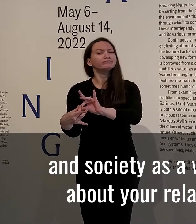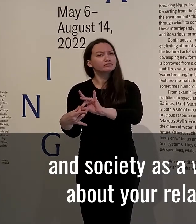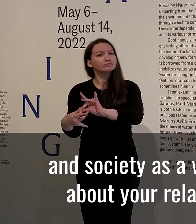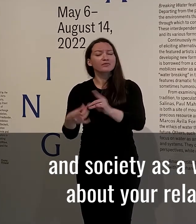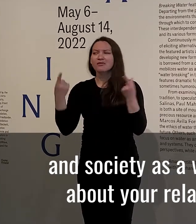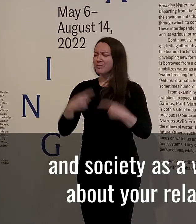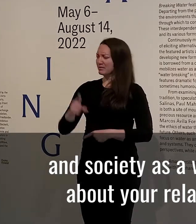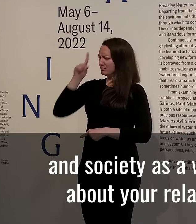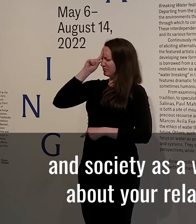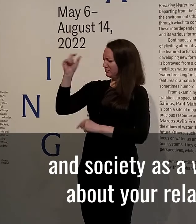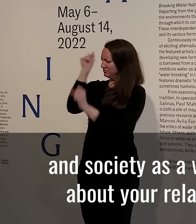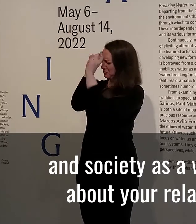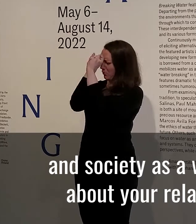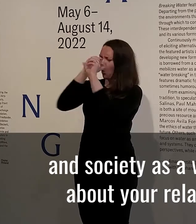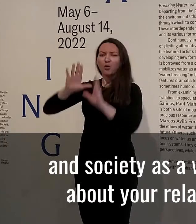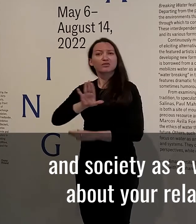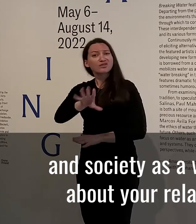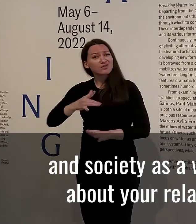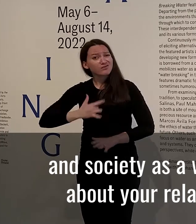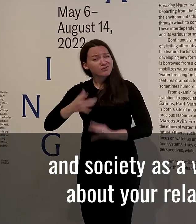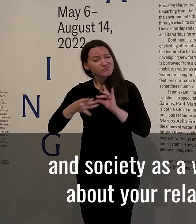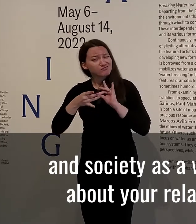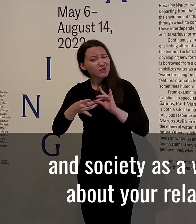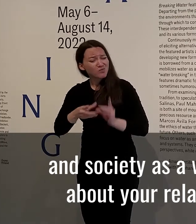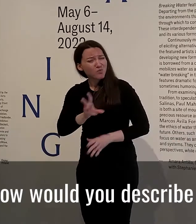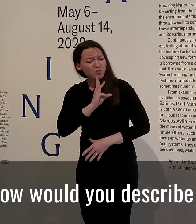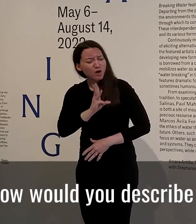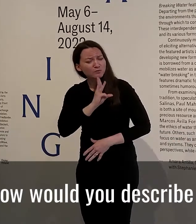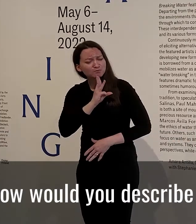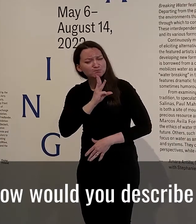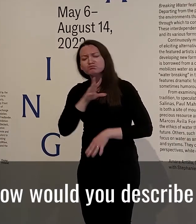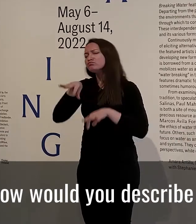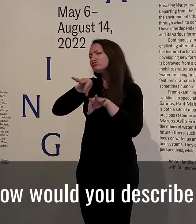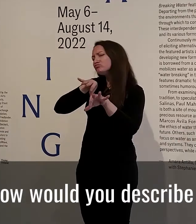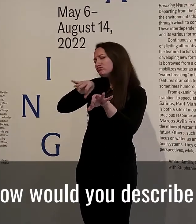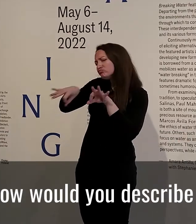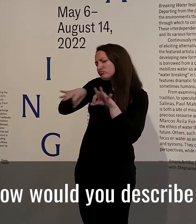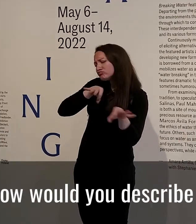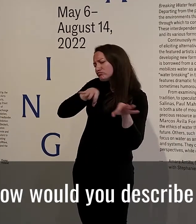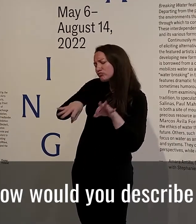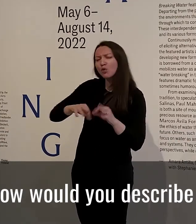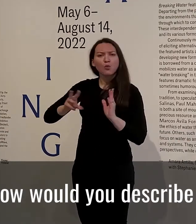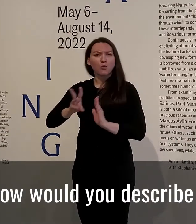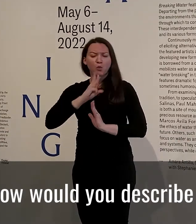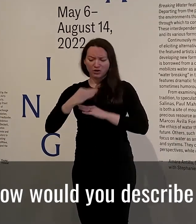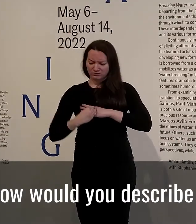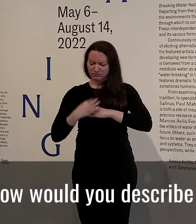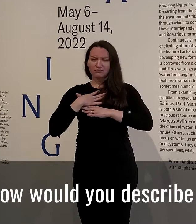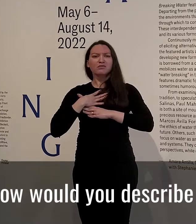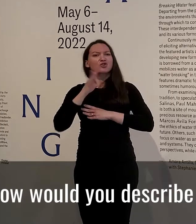When you think about your relationship with water, how would you describe the role it plays in your life?